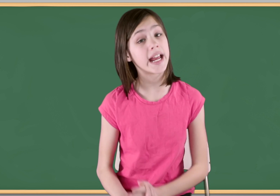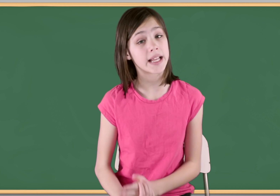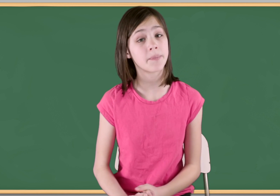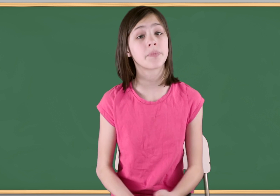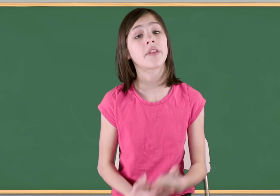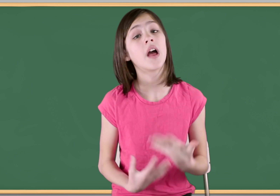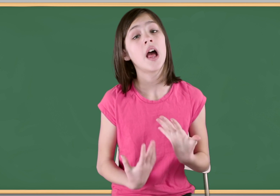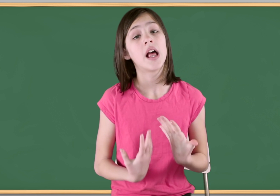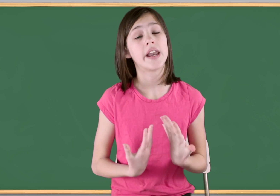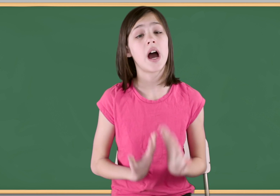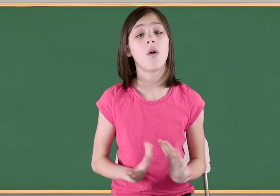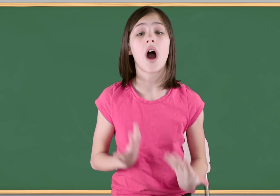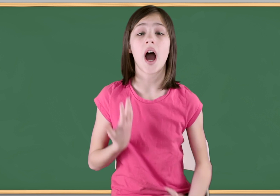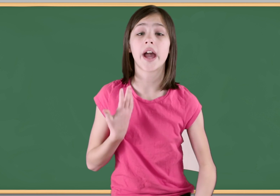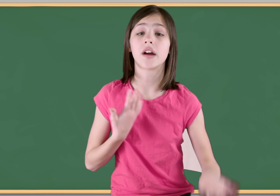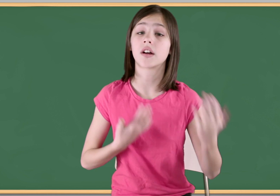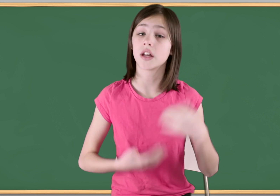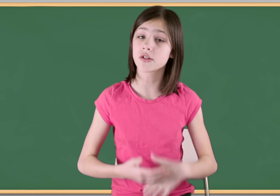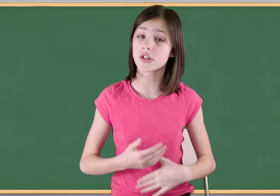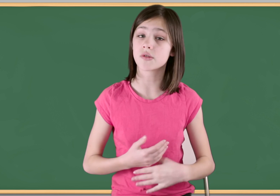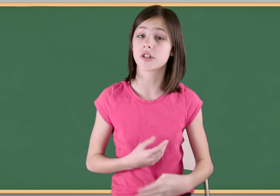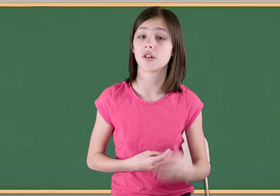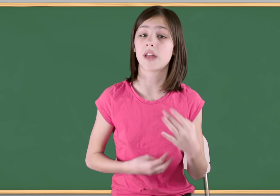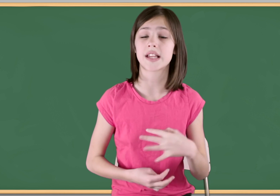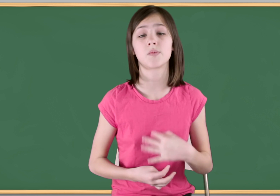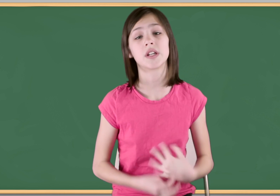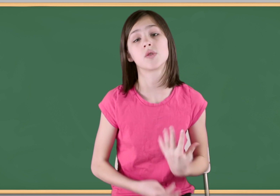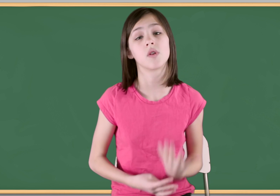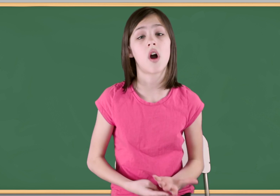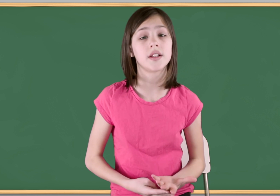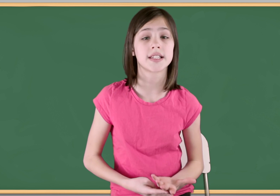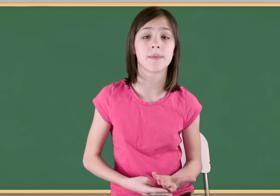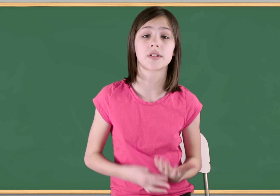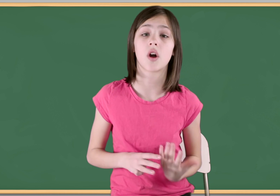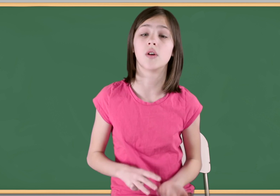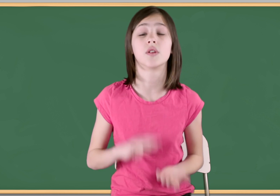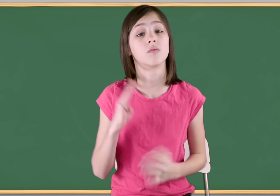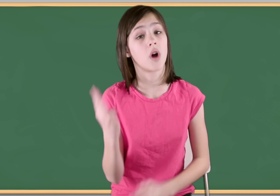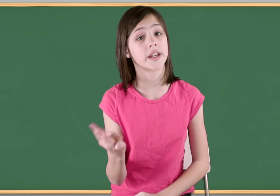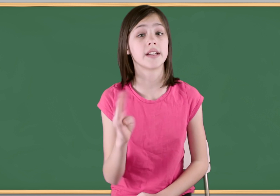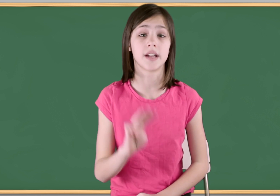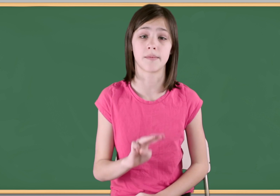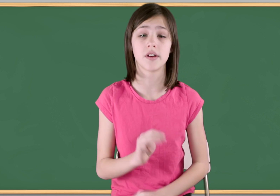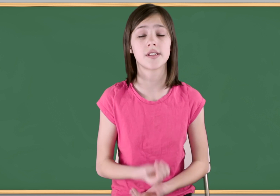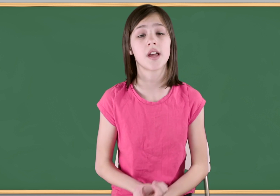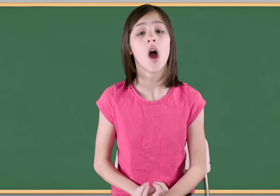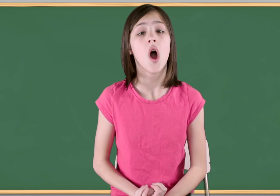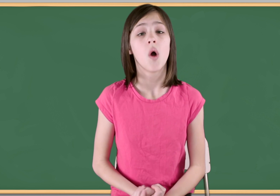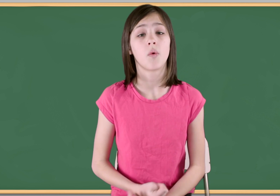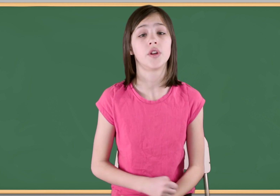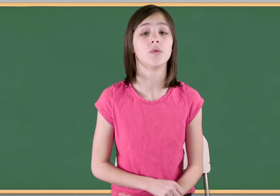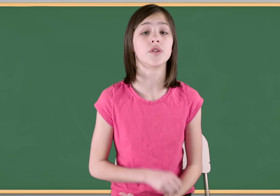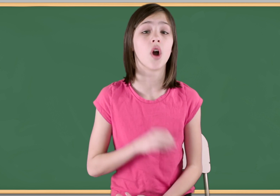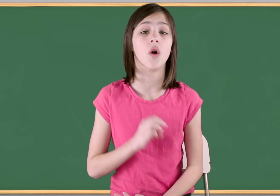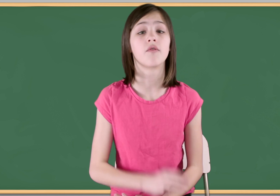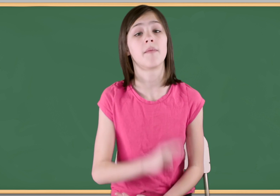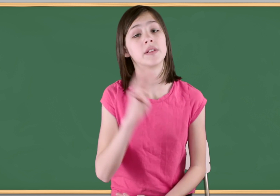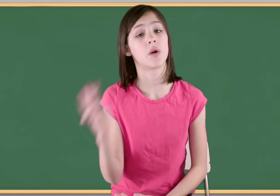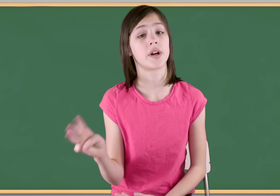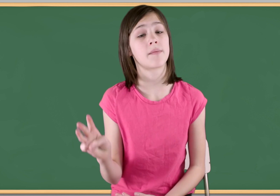80. Now, I introduced you last week to a concept called rocking numbers, where you would go from the lower number